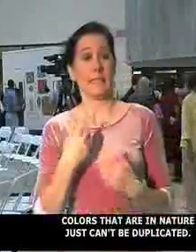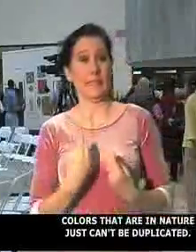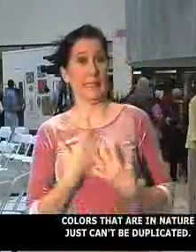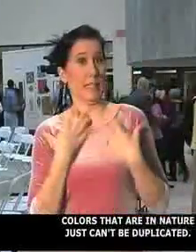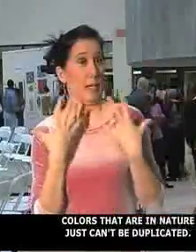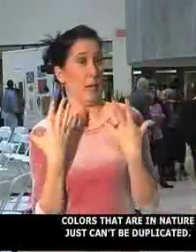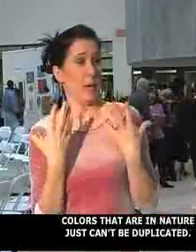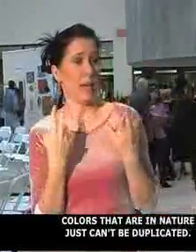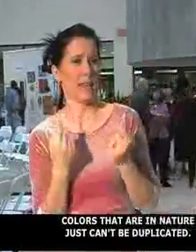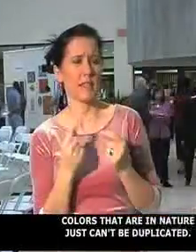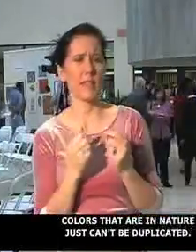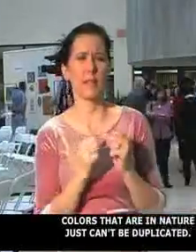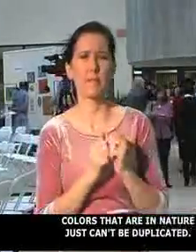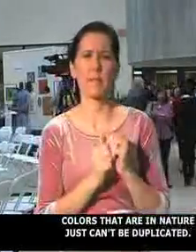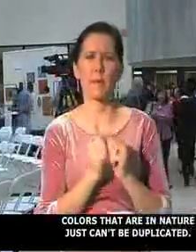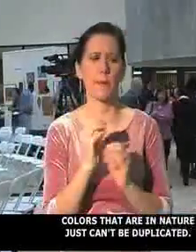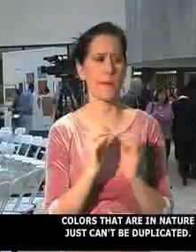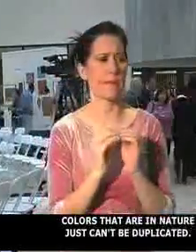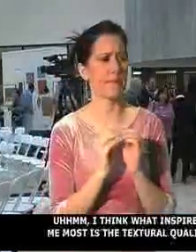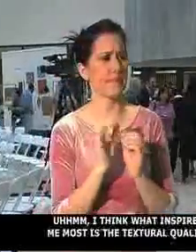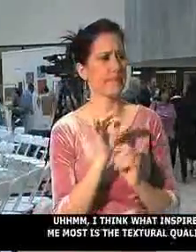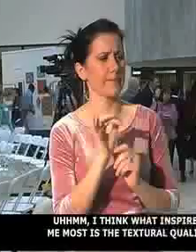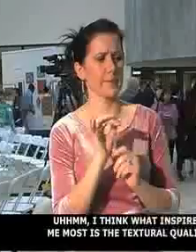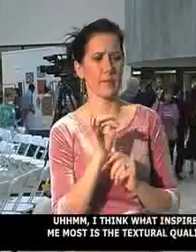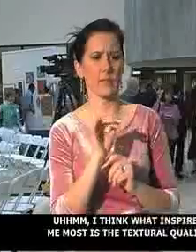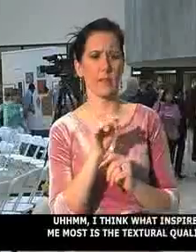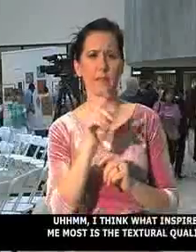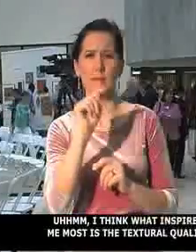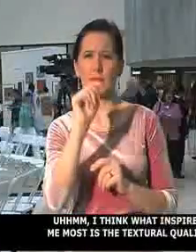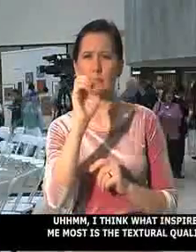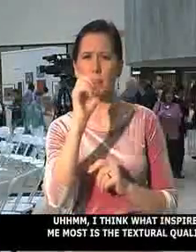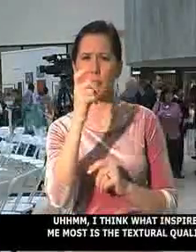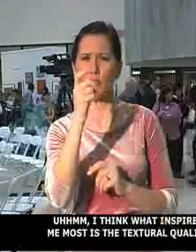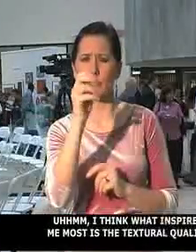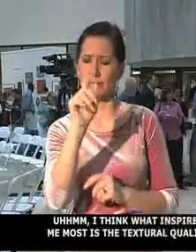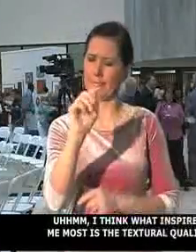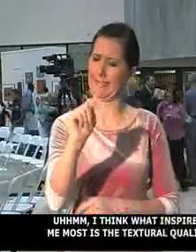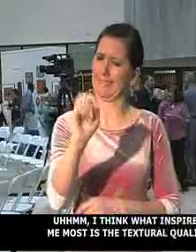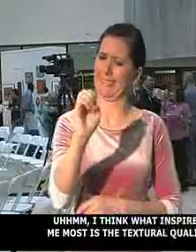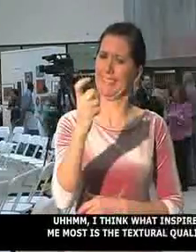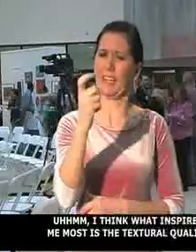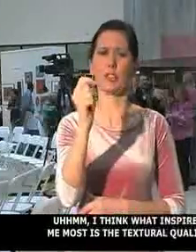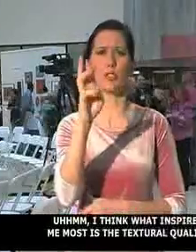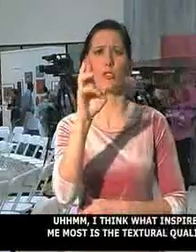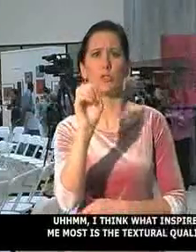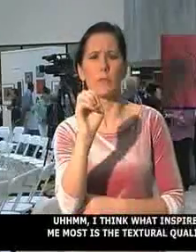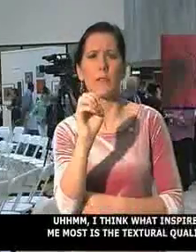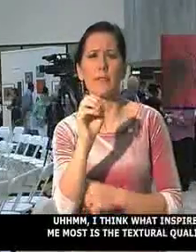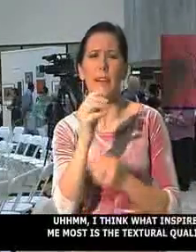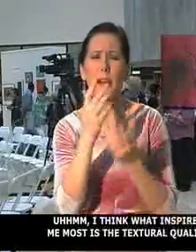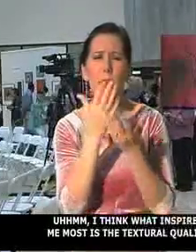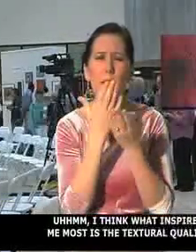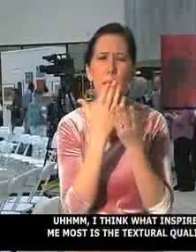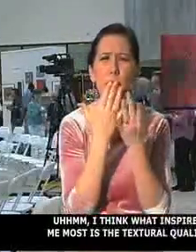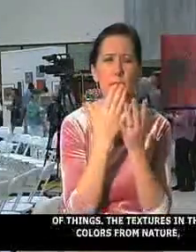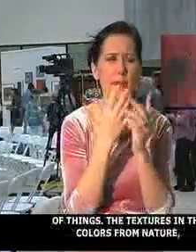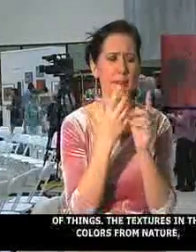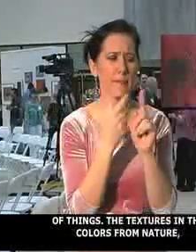be duplicated. I think what inspires me most is the textural quality of things, the